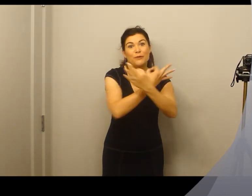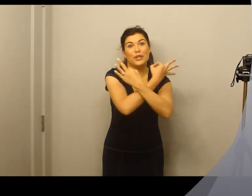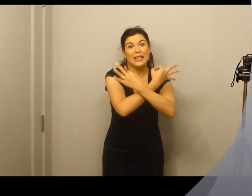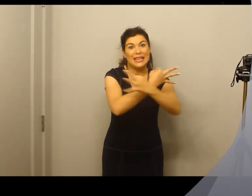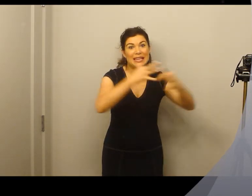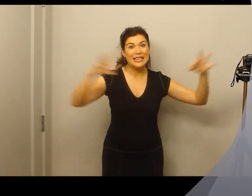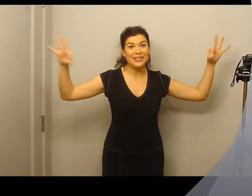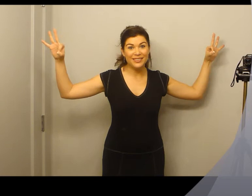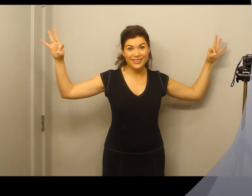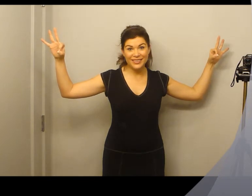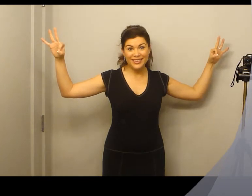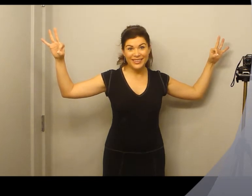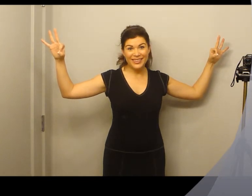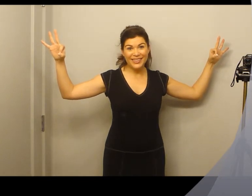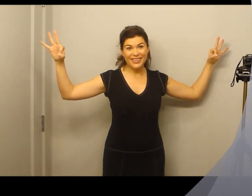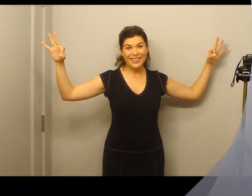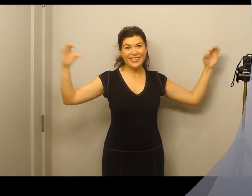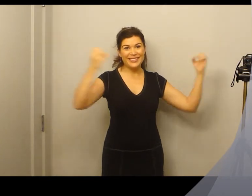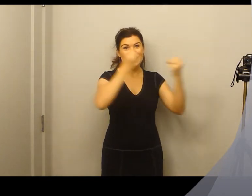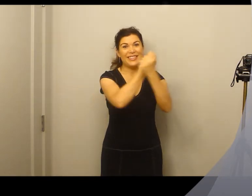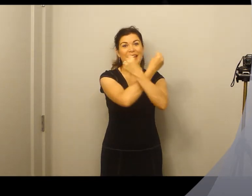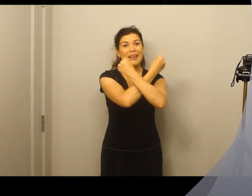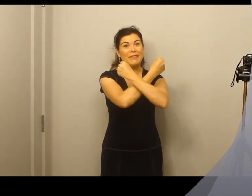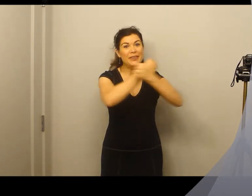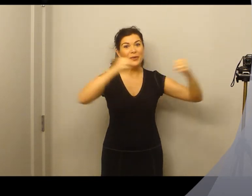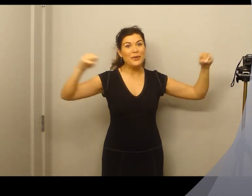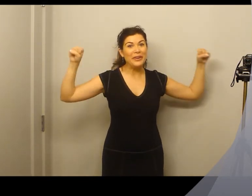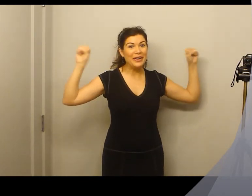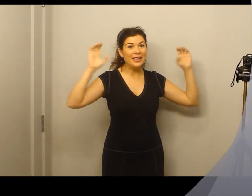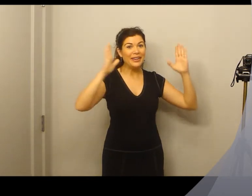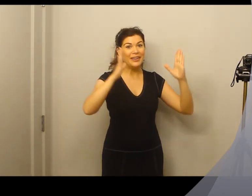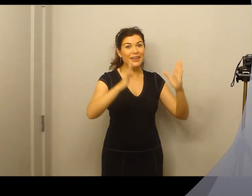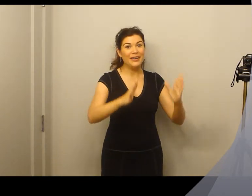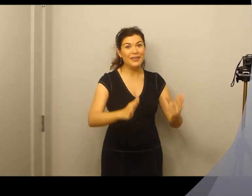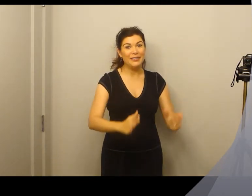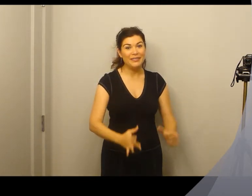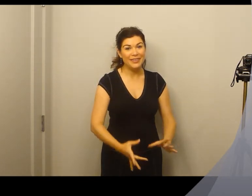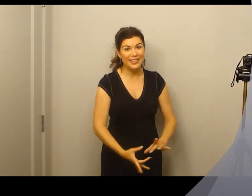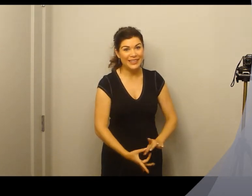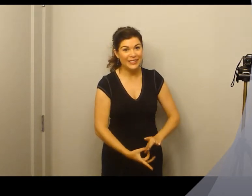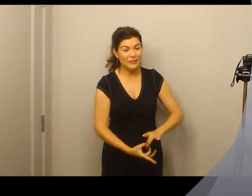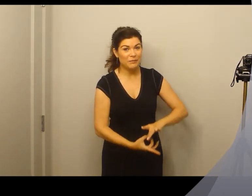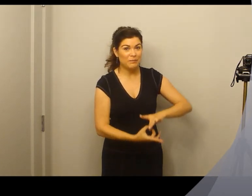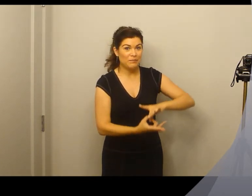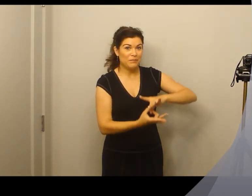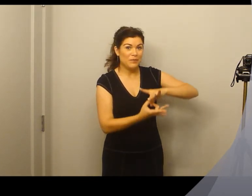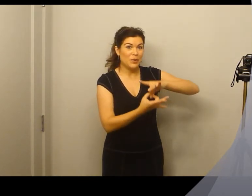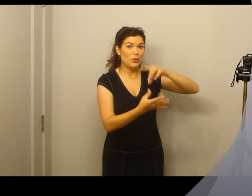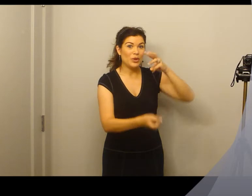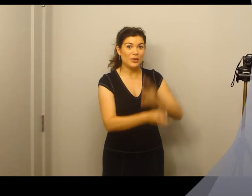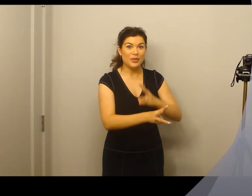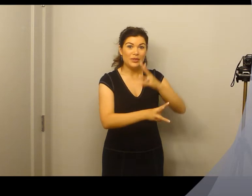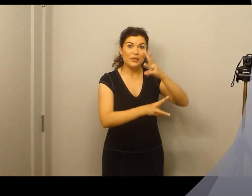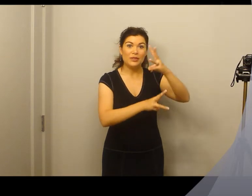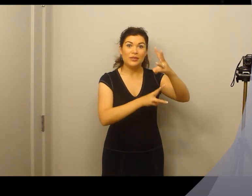free. The Savior of the world.